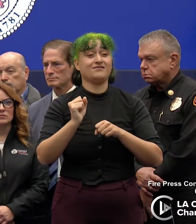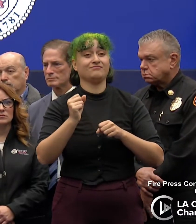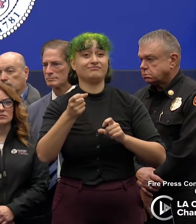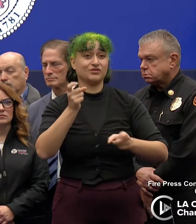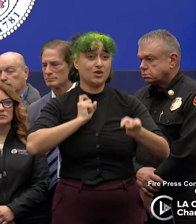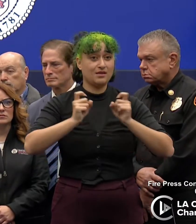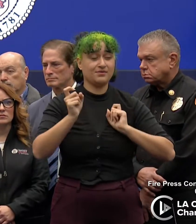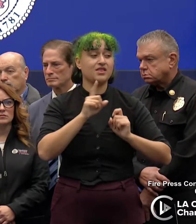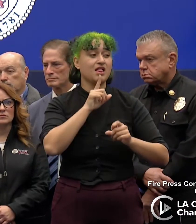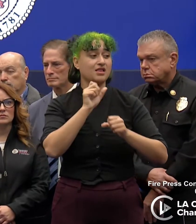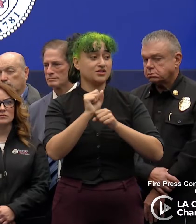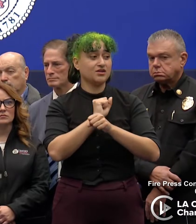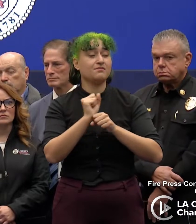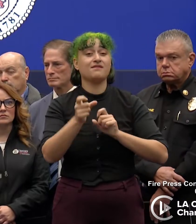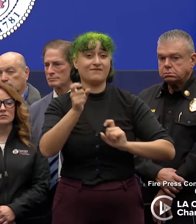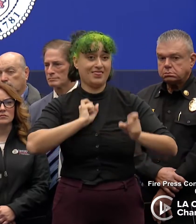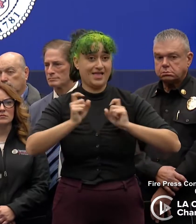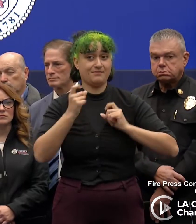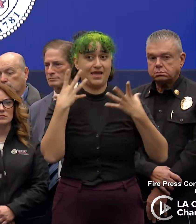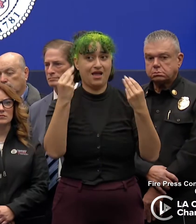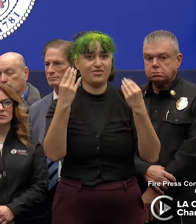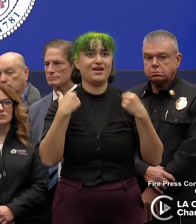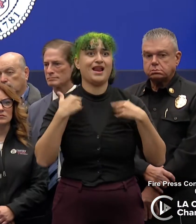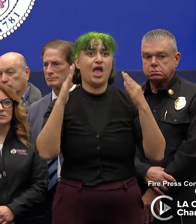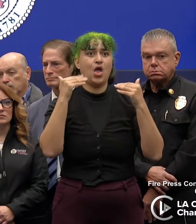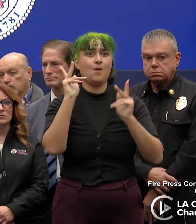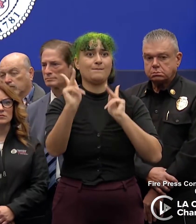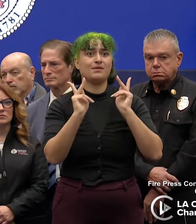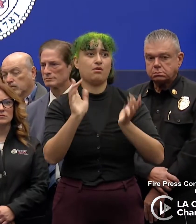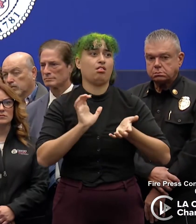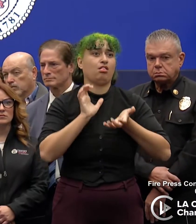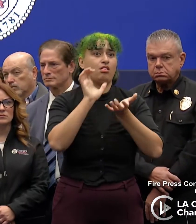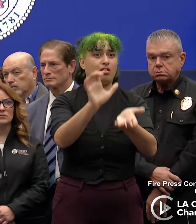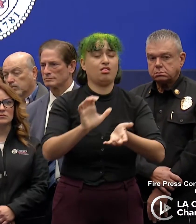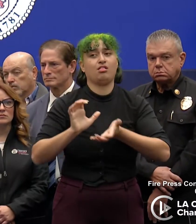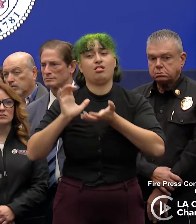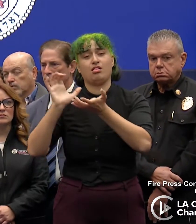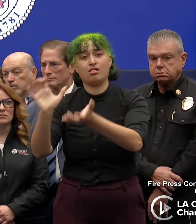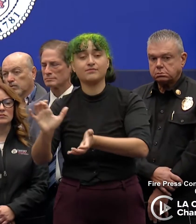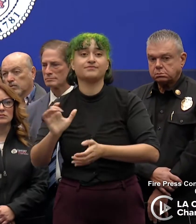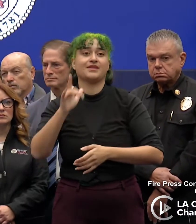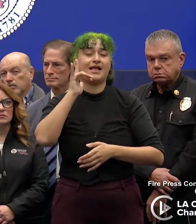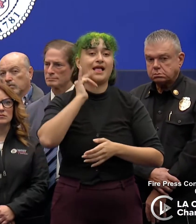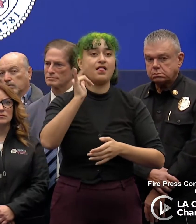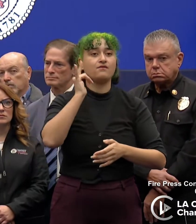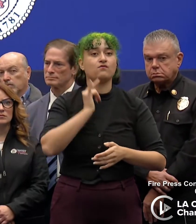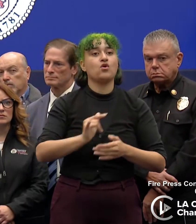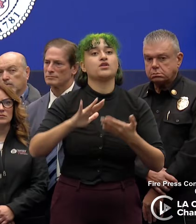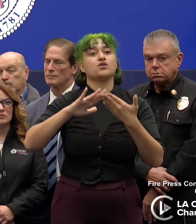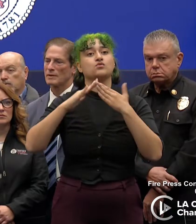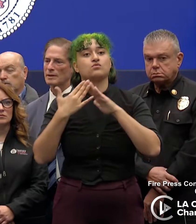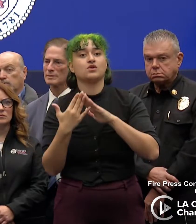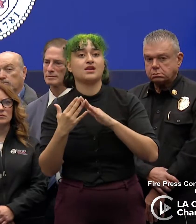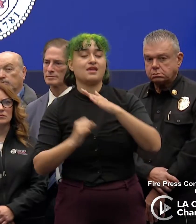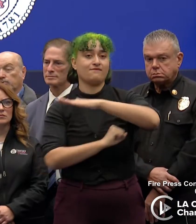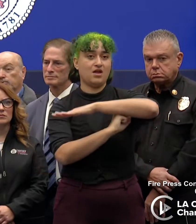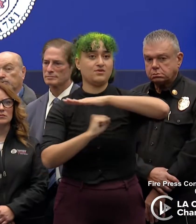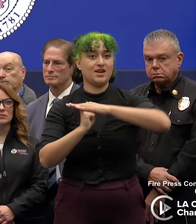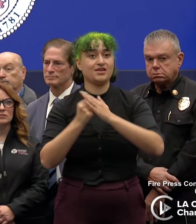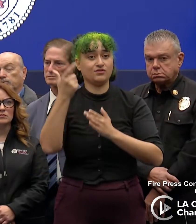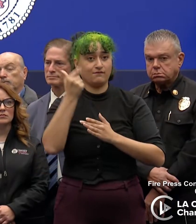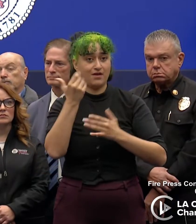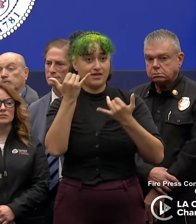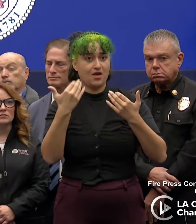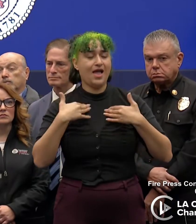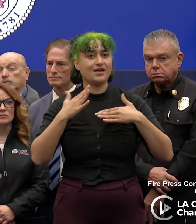legitimate philanthropy out there, and I hope people give generously. The California Community Foundations Fund that now